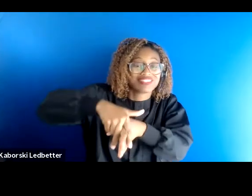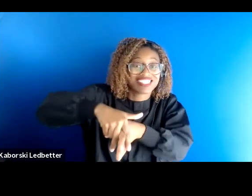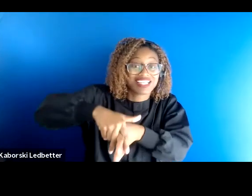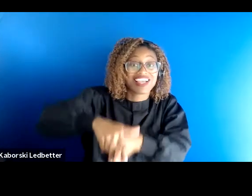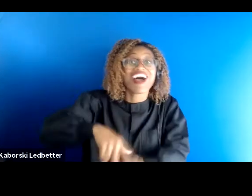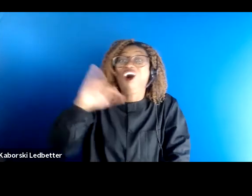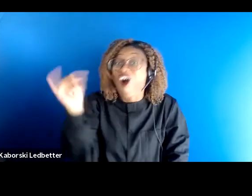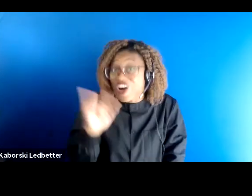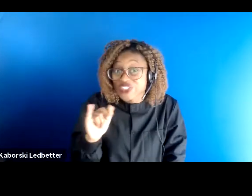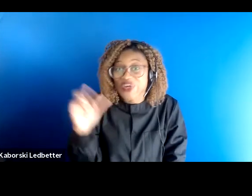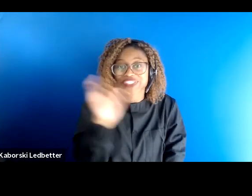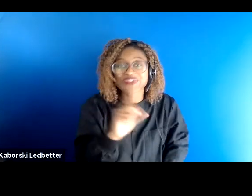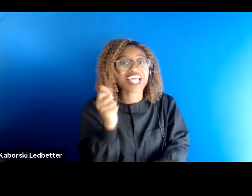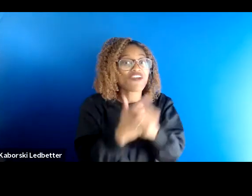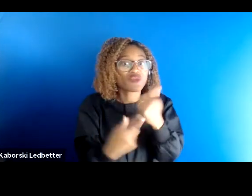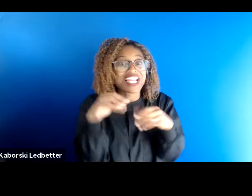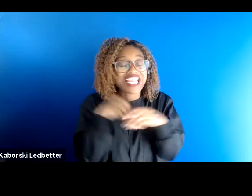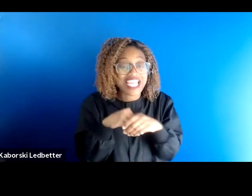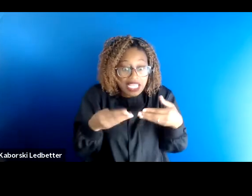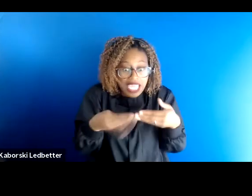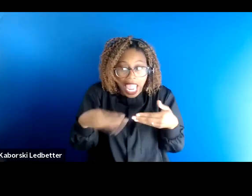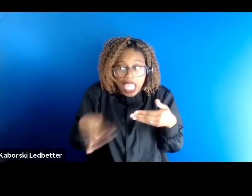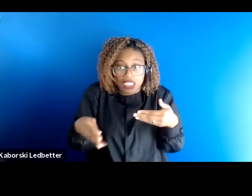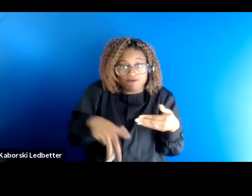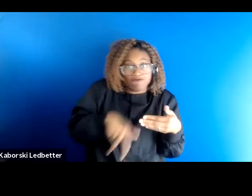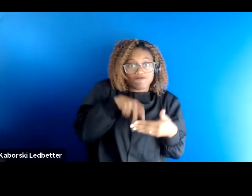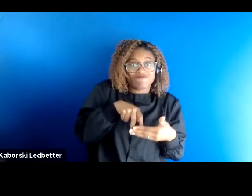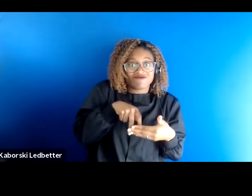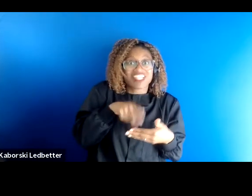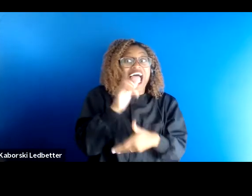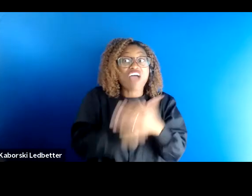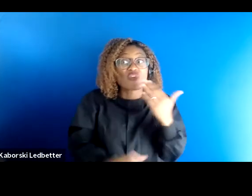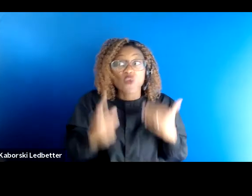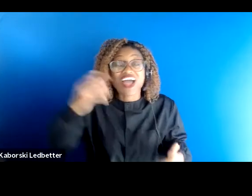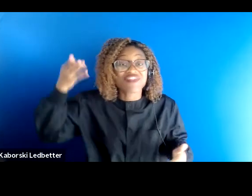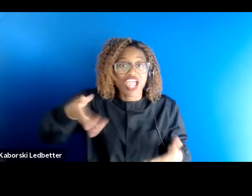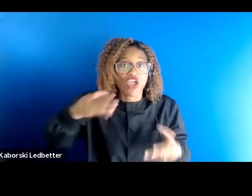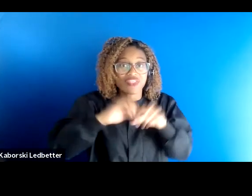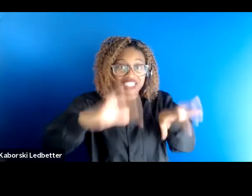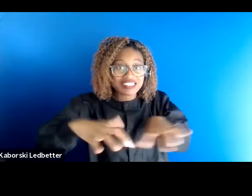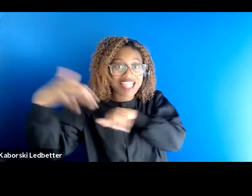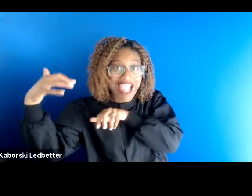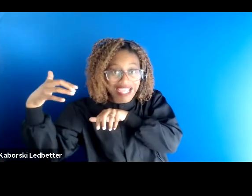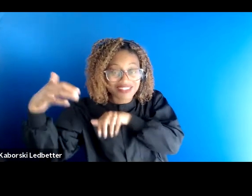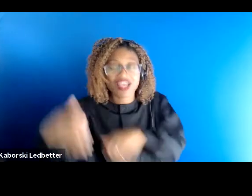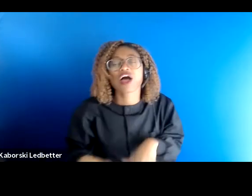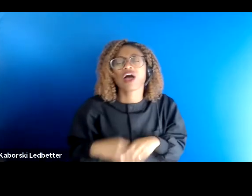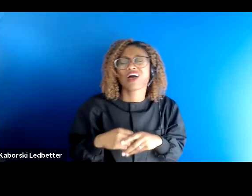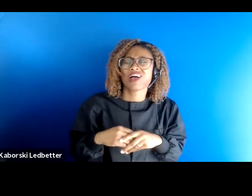everyone's starting gate opens at the bell, and that everyone is even at the venue. If you think about